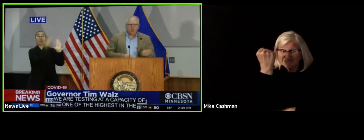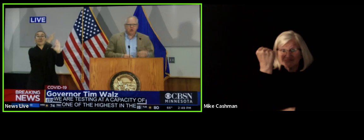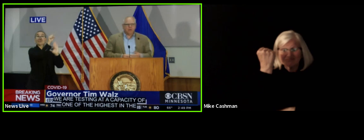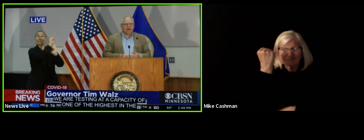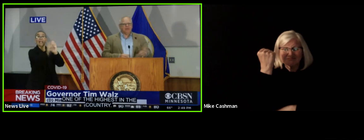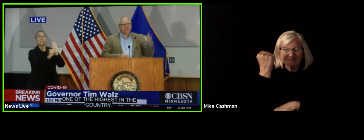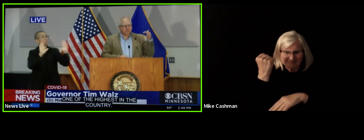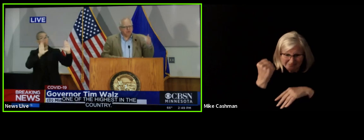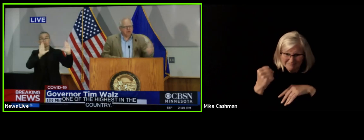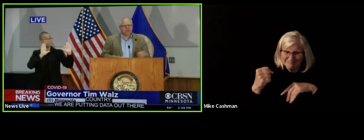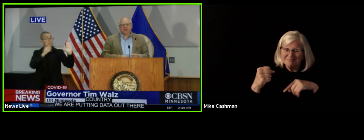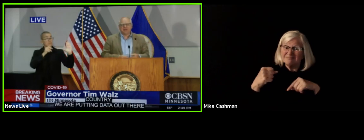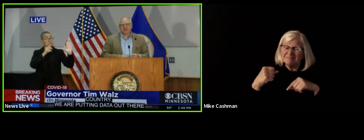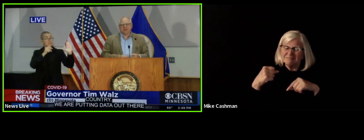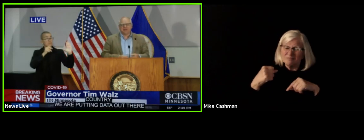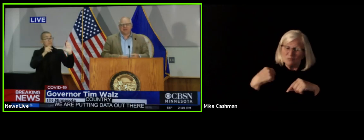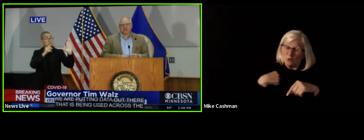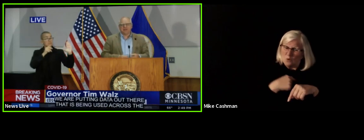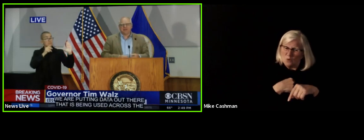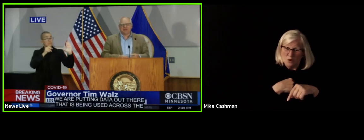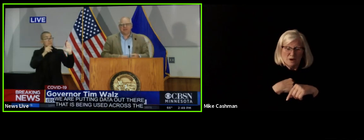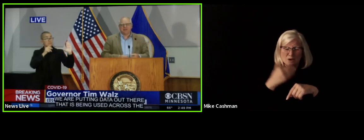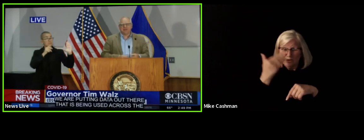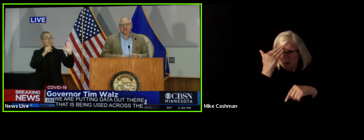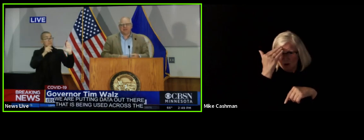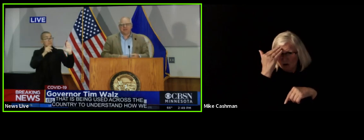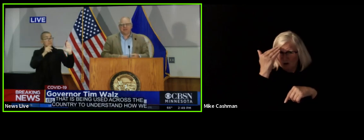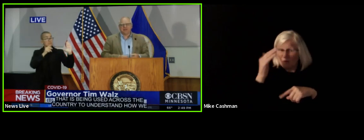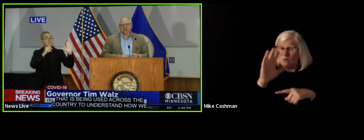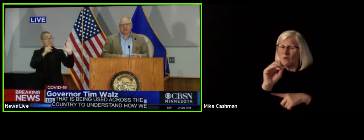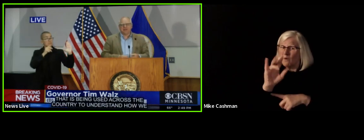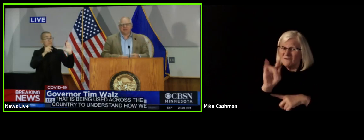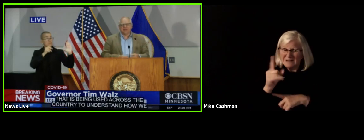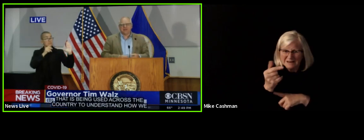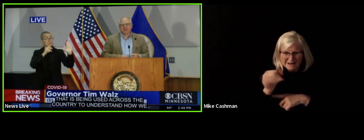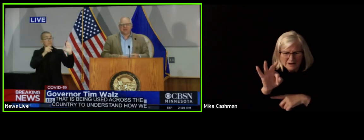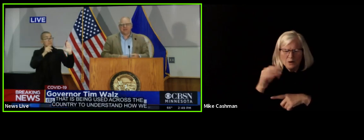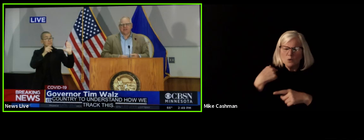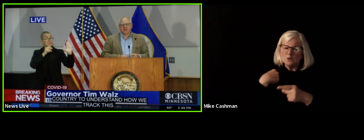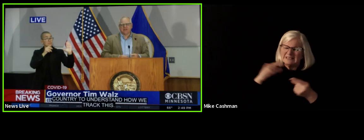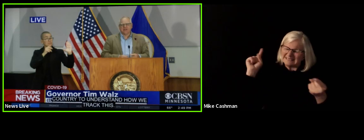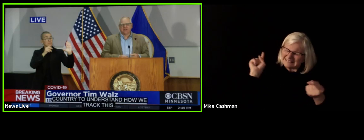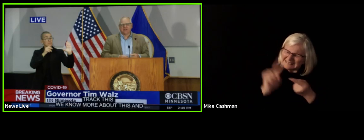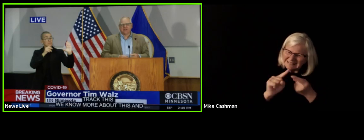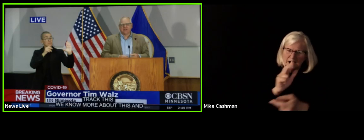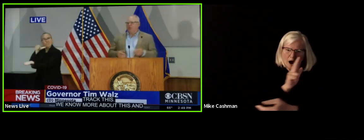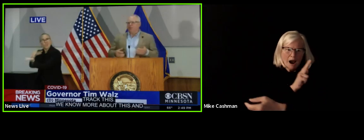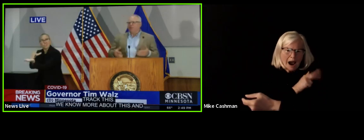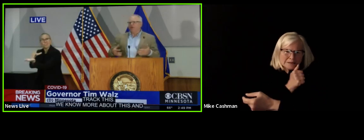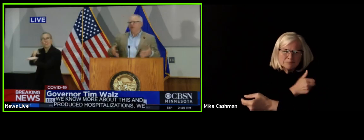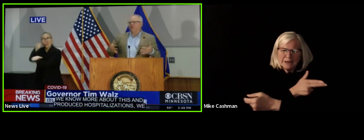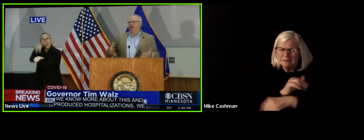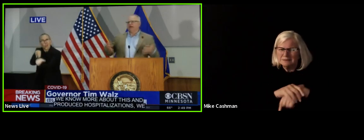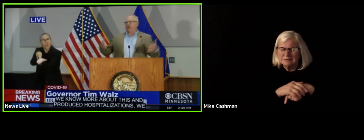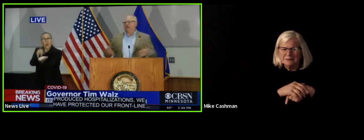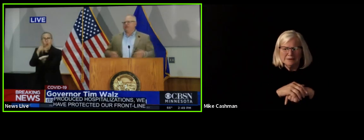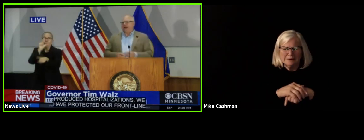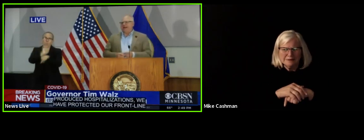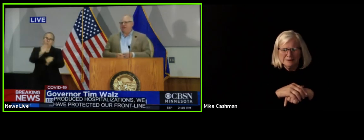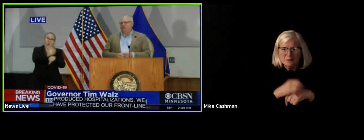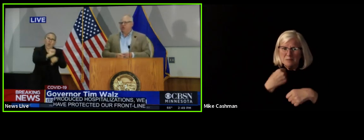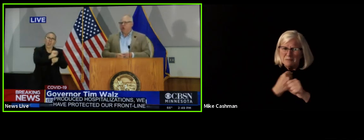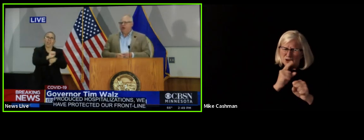know more about this. We've reduced hospitalizations. We've protected our frontline workers. We've kept our children in daycare, and we're preparing to try and get our